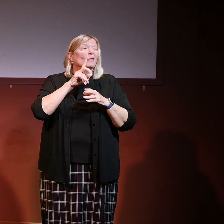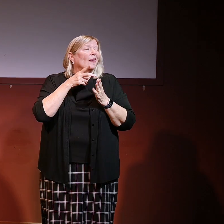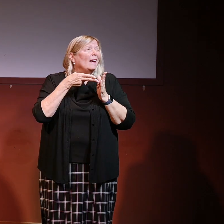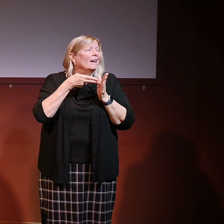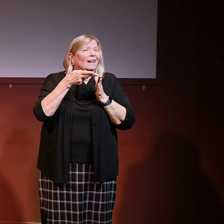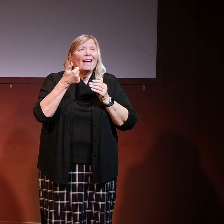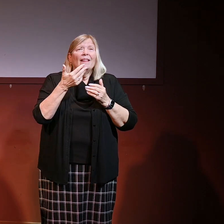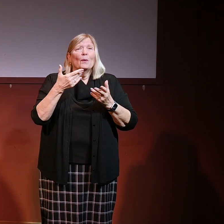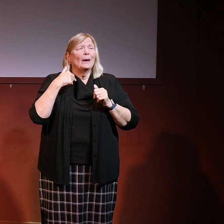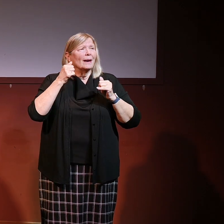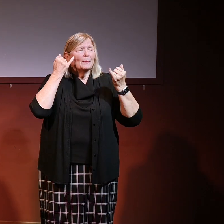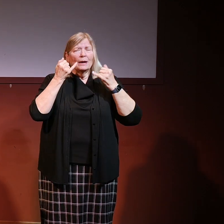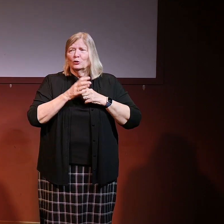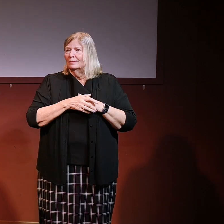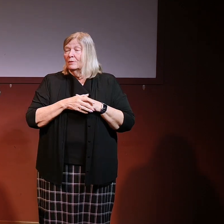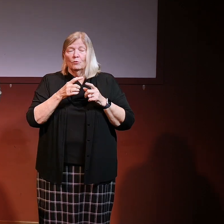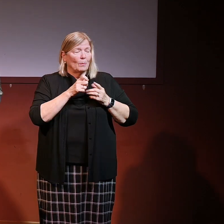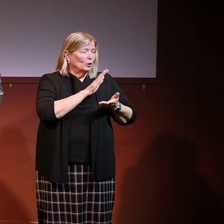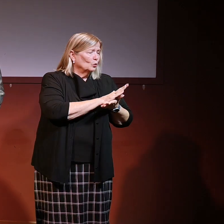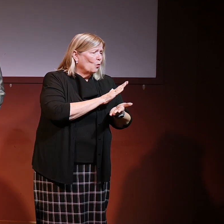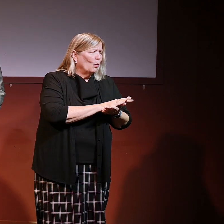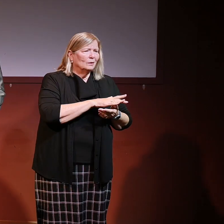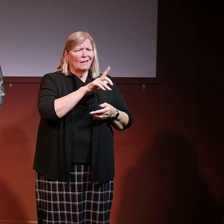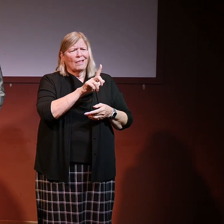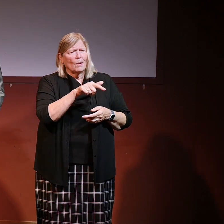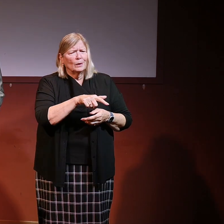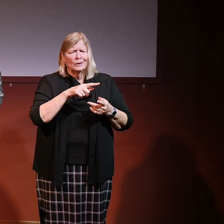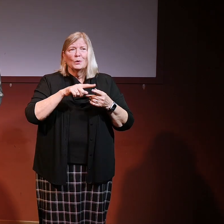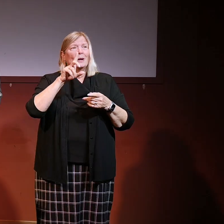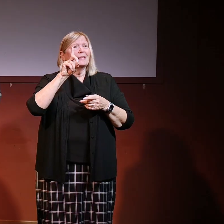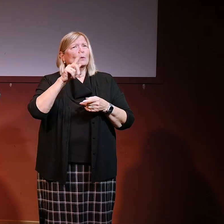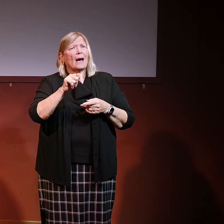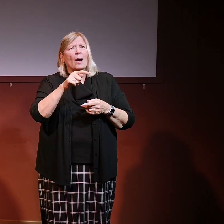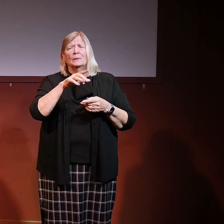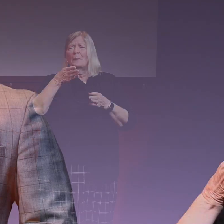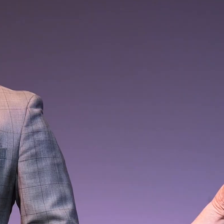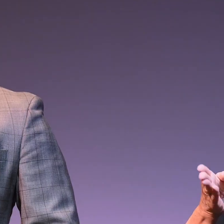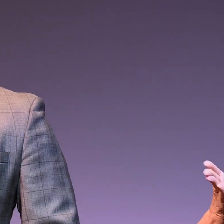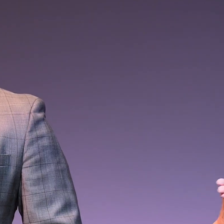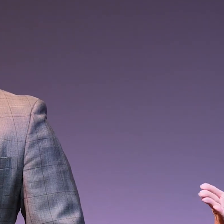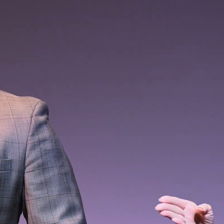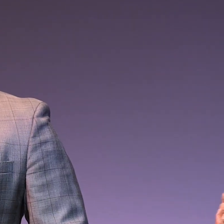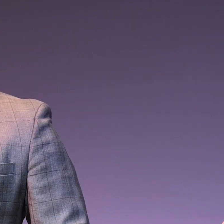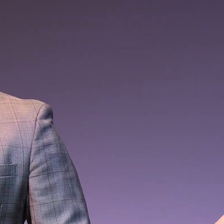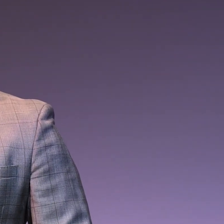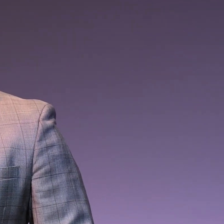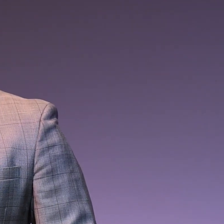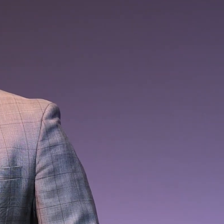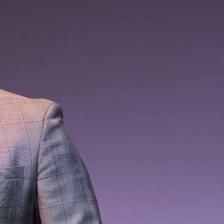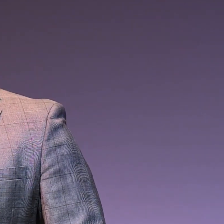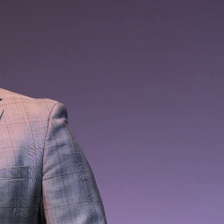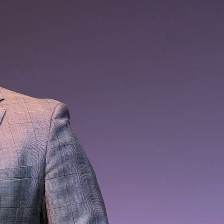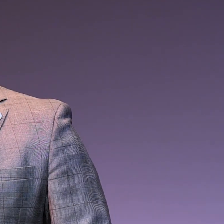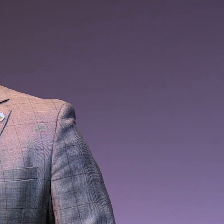we can imagine. From our schools and libraries to our downtowns and main streets, the arts are the